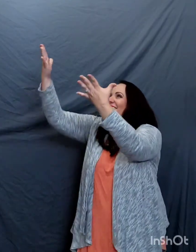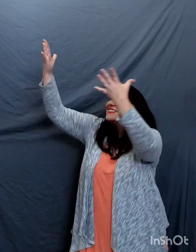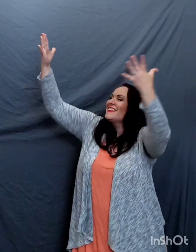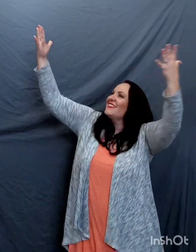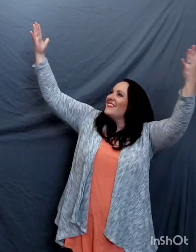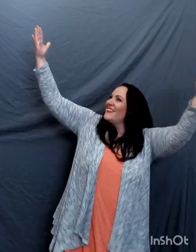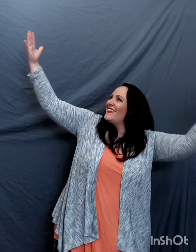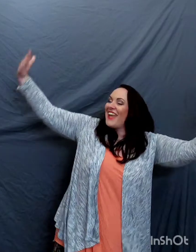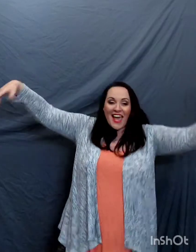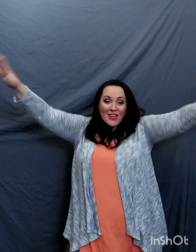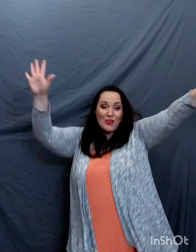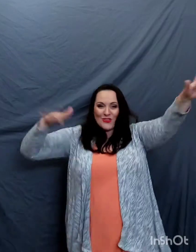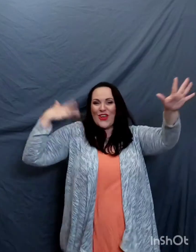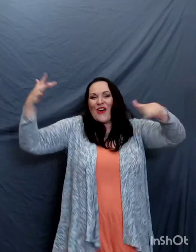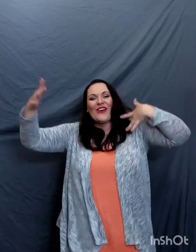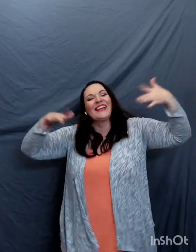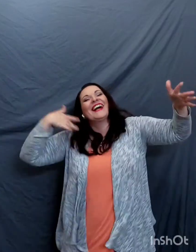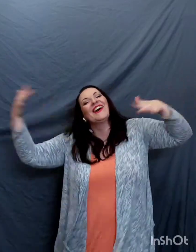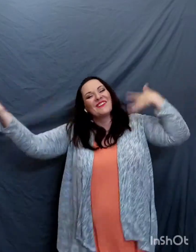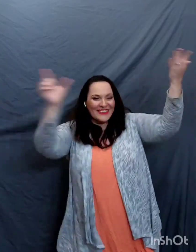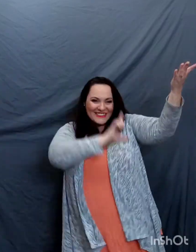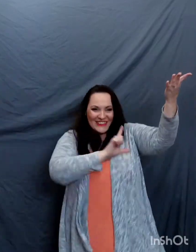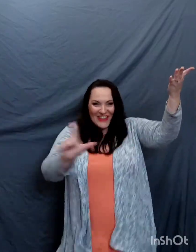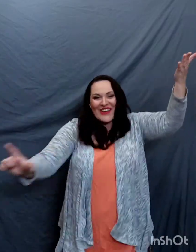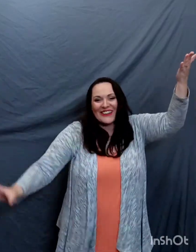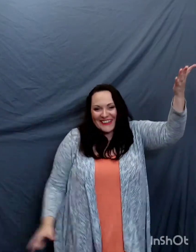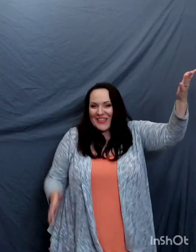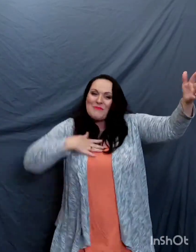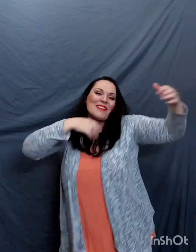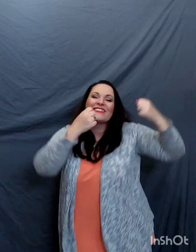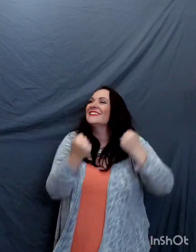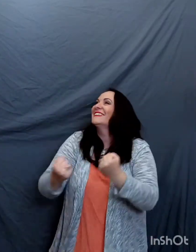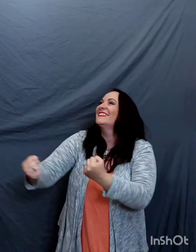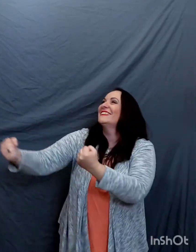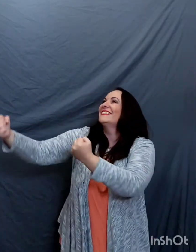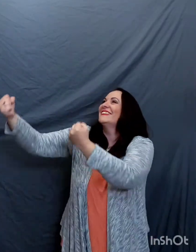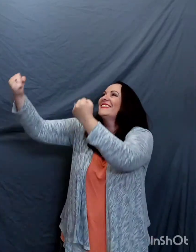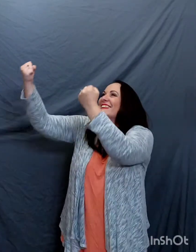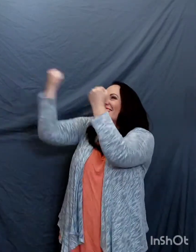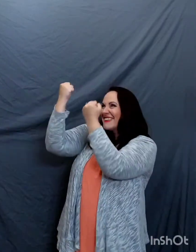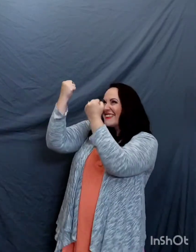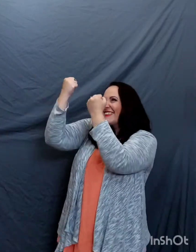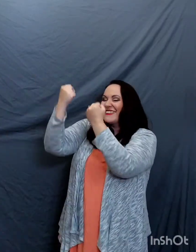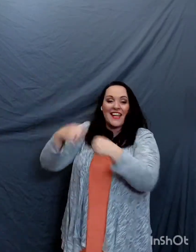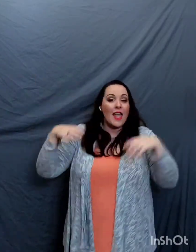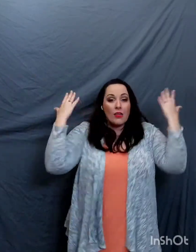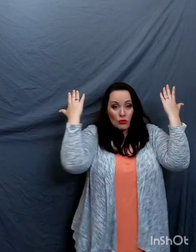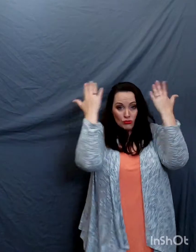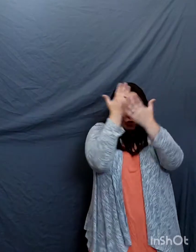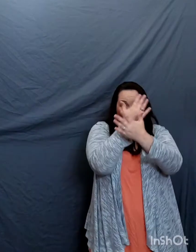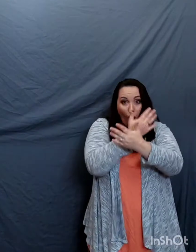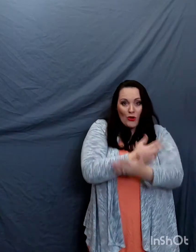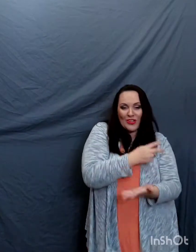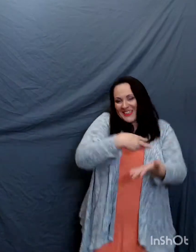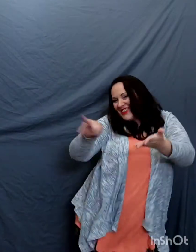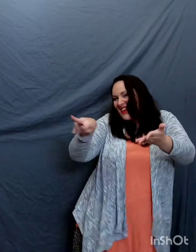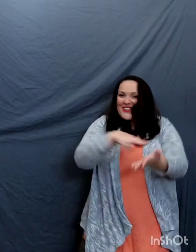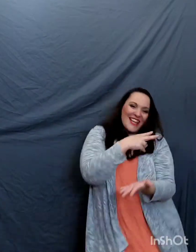The joy of the Lord is my strength In the darkness I'll